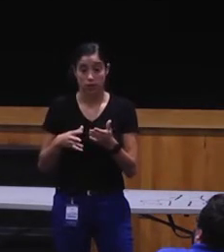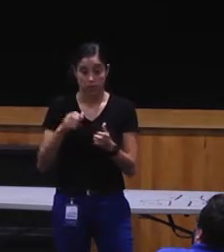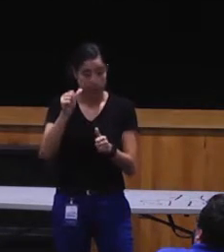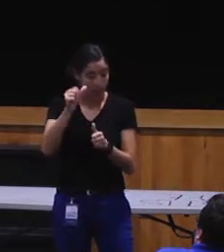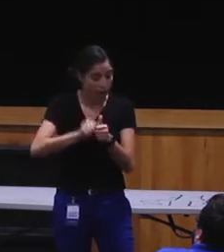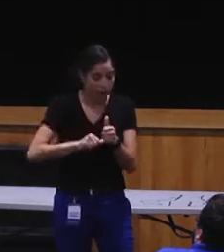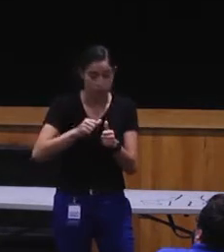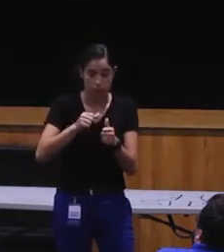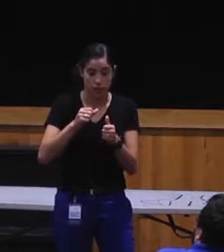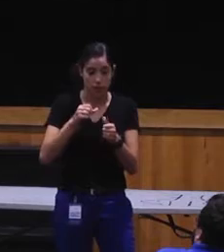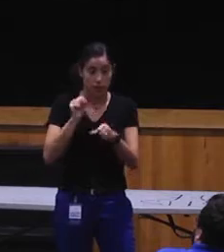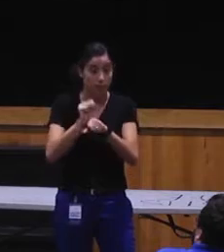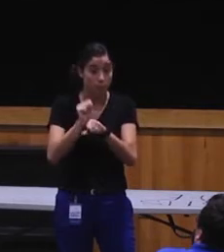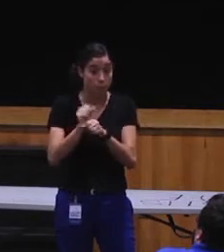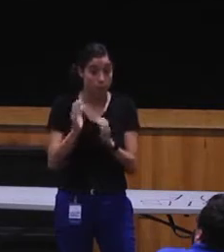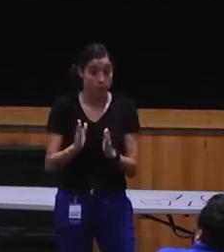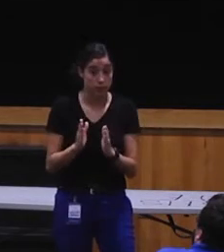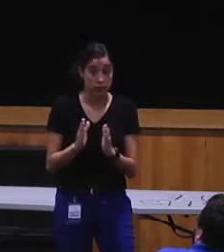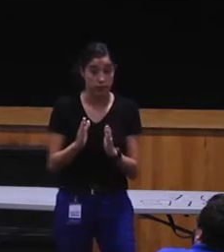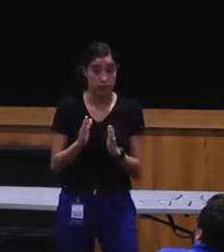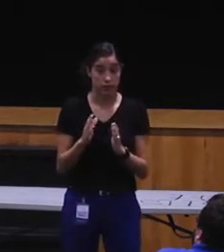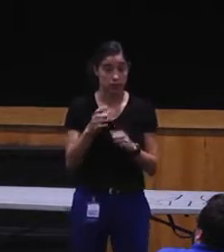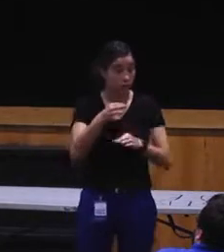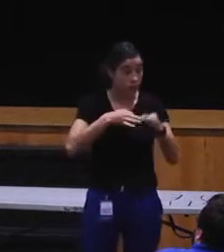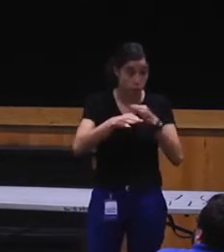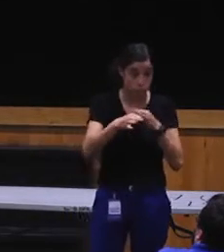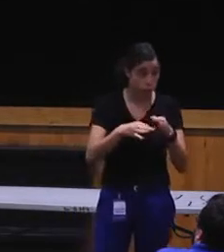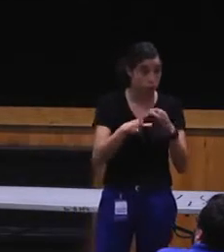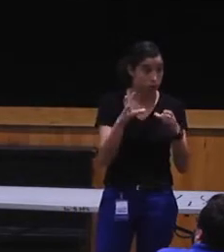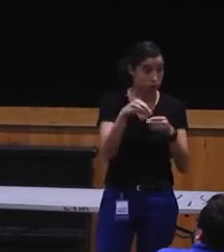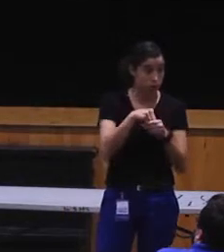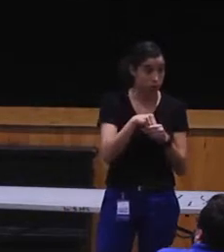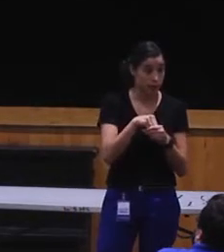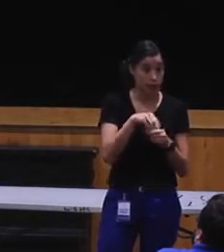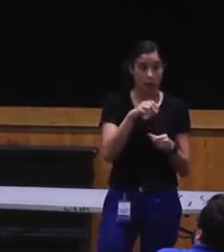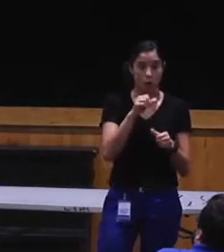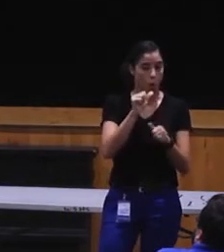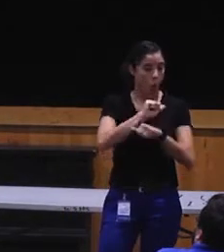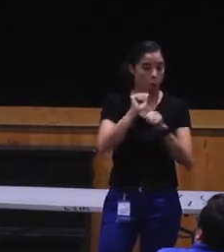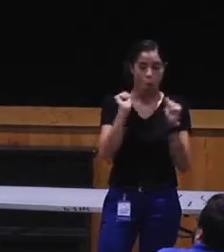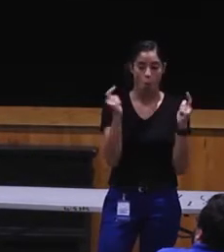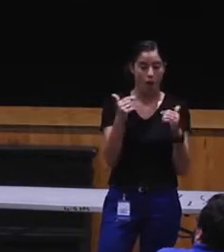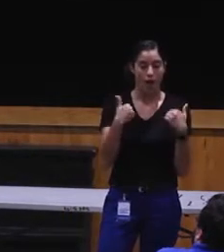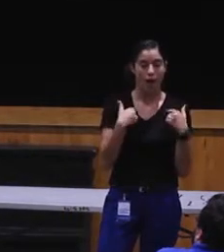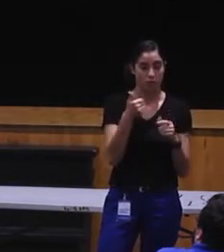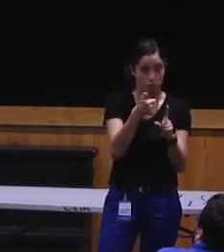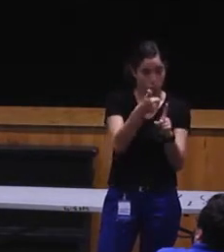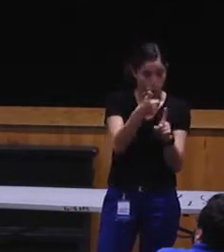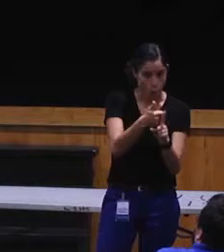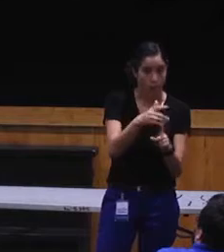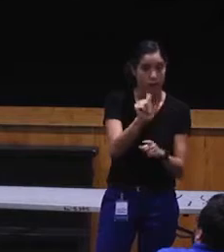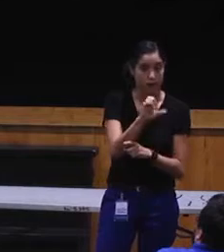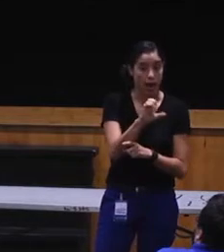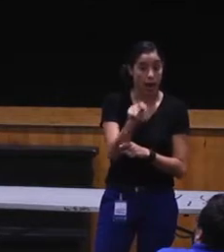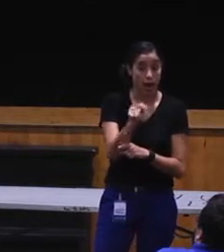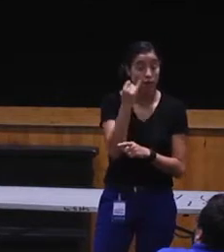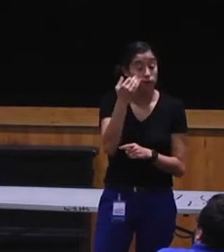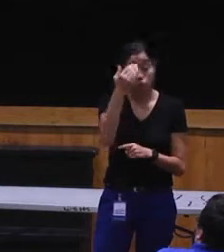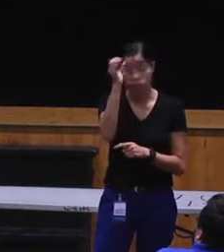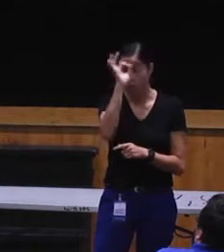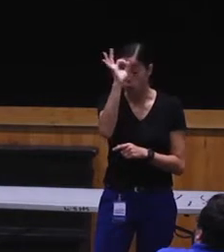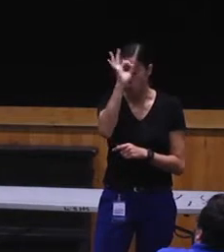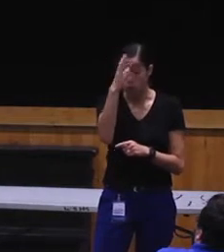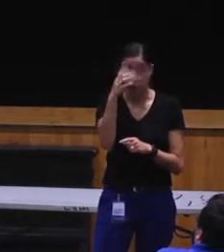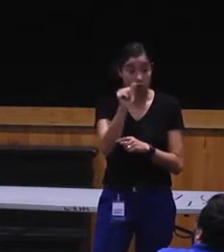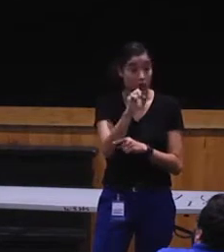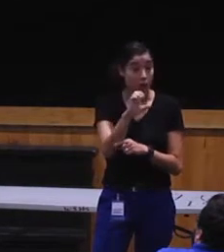employee, all substitutes or employees as well, everybody has their own account. If you do not know your account, I'm going to give you a phone